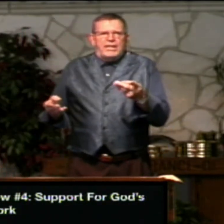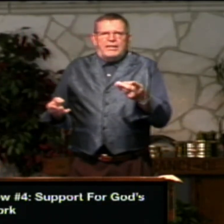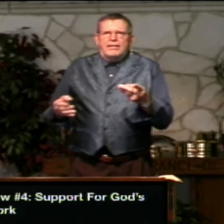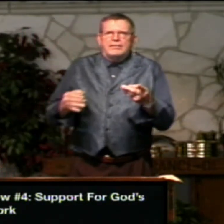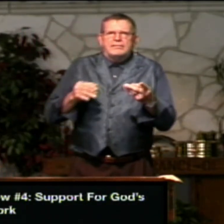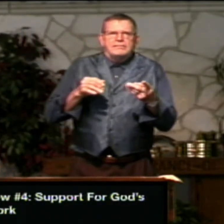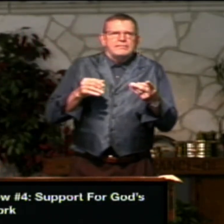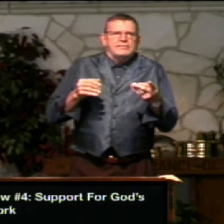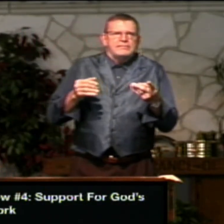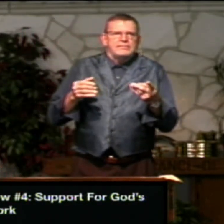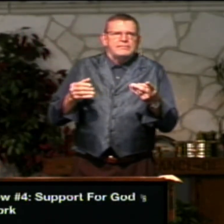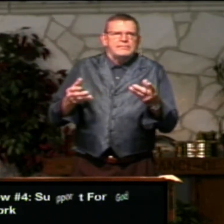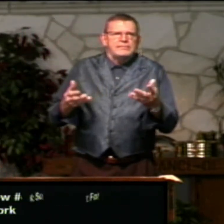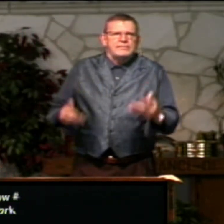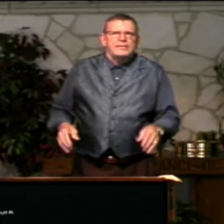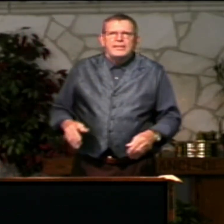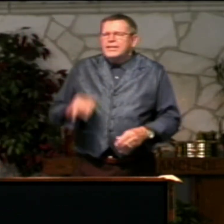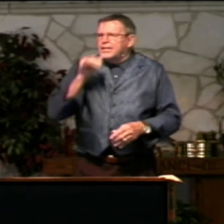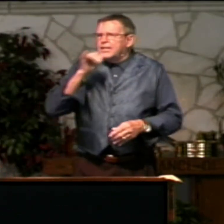Giving